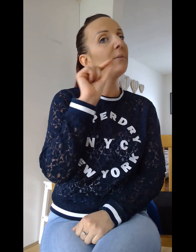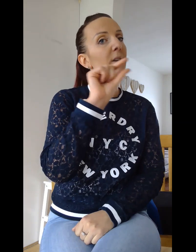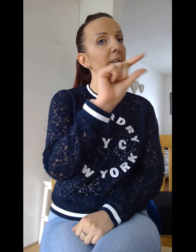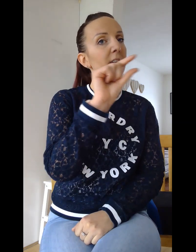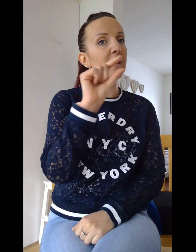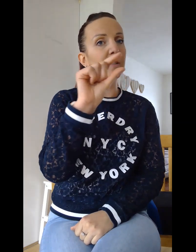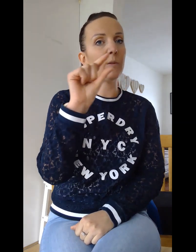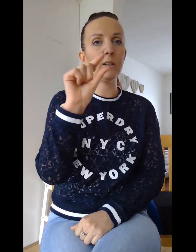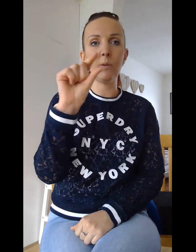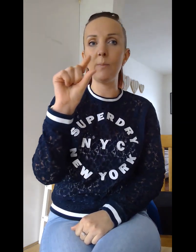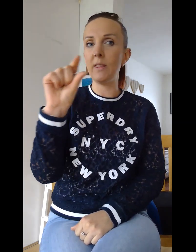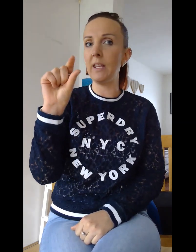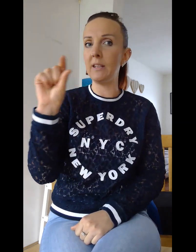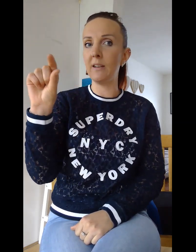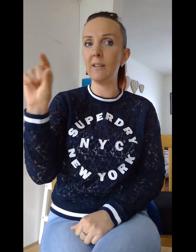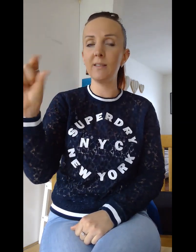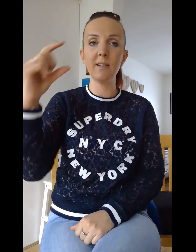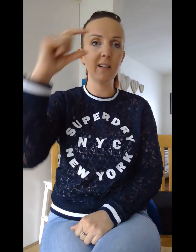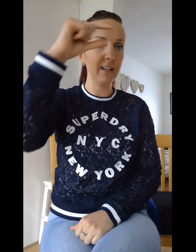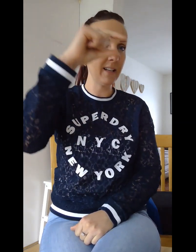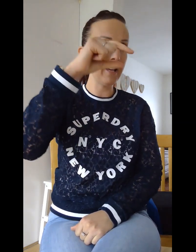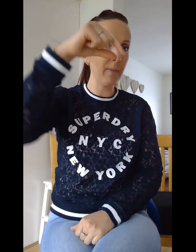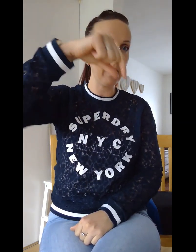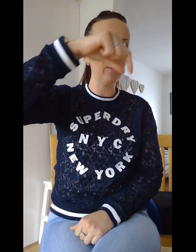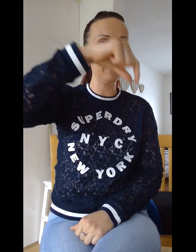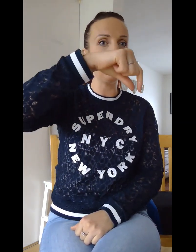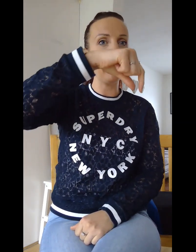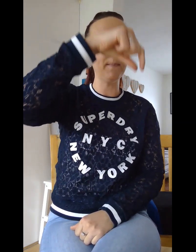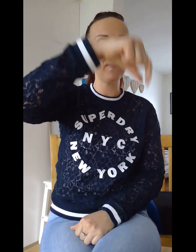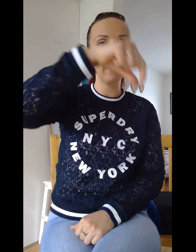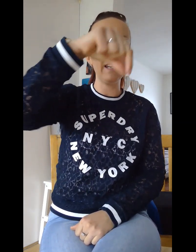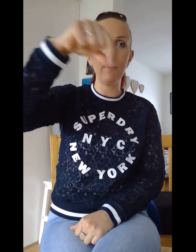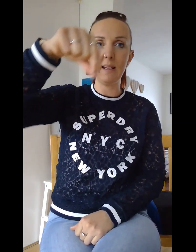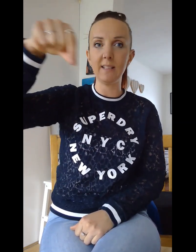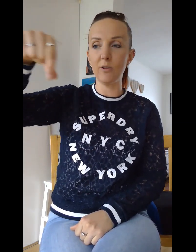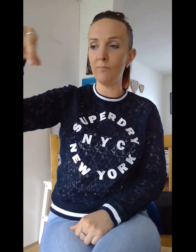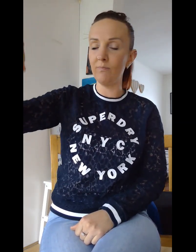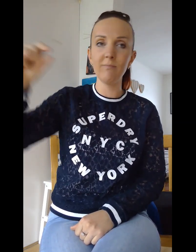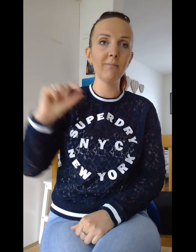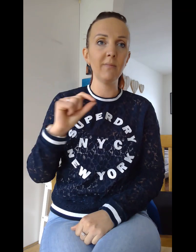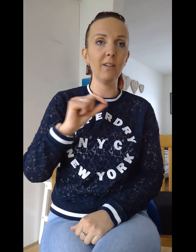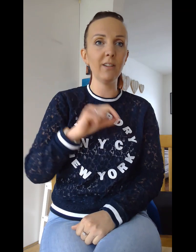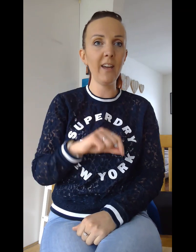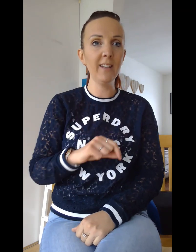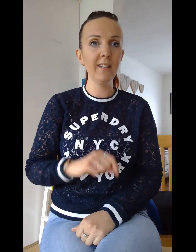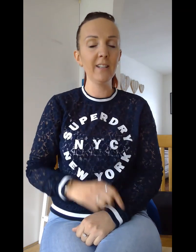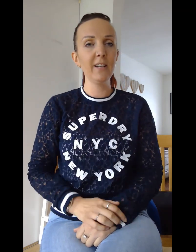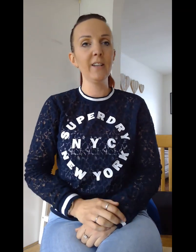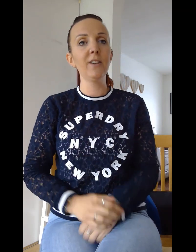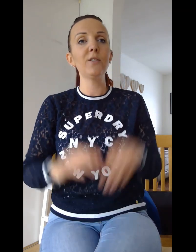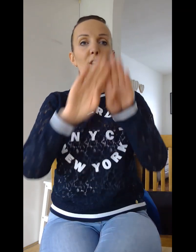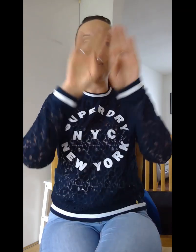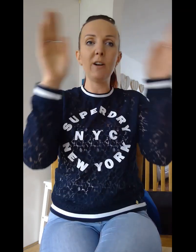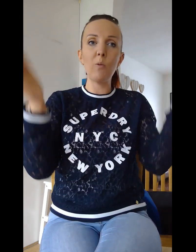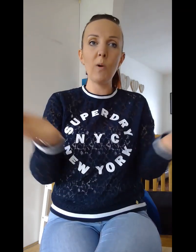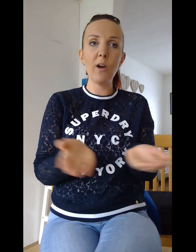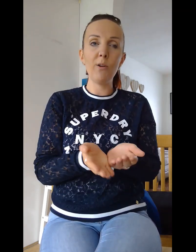but I think this one is probably the easiest. And it's like you're picking up little men and you're placing them. Okay? So in a